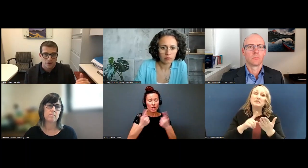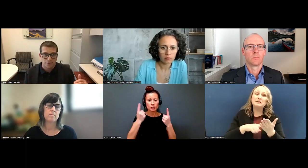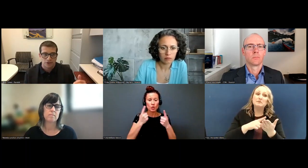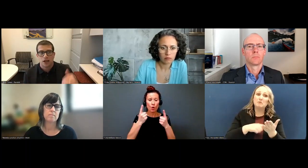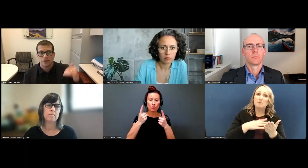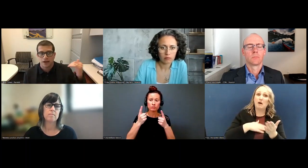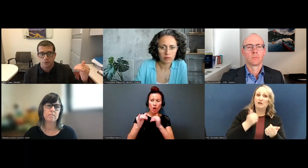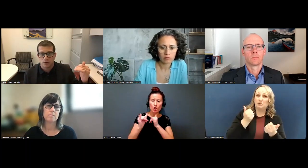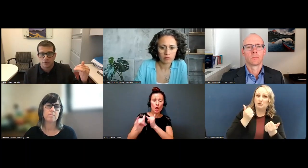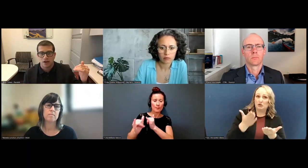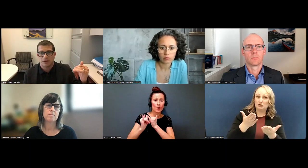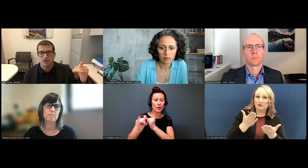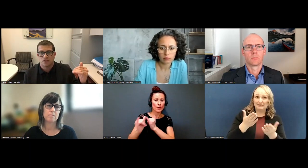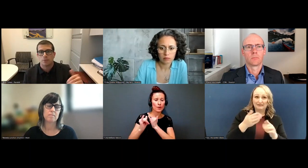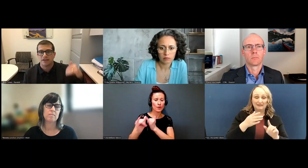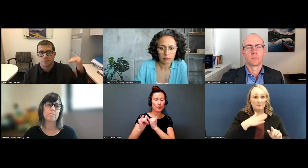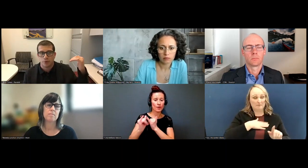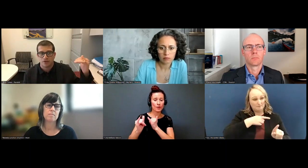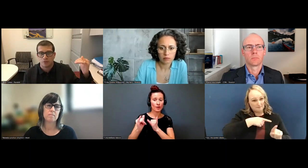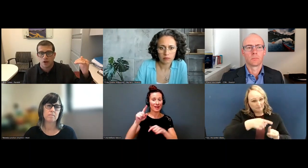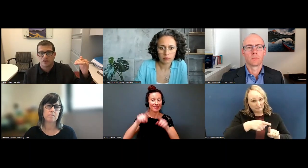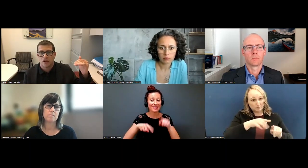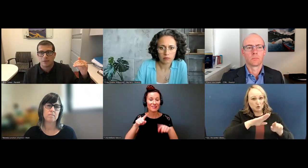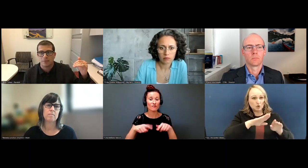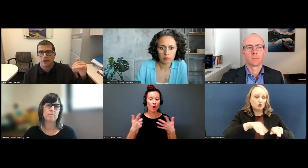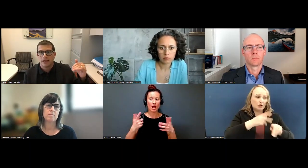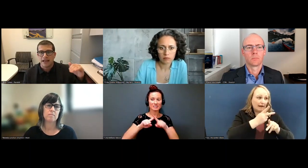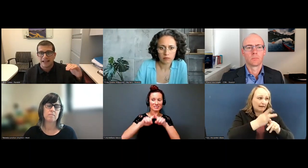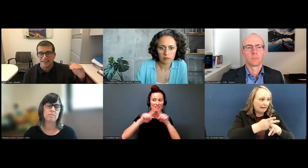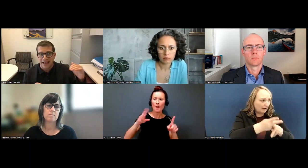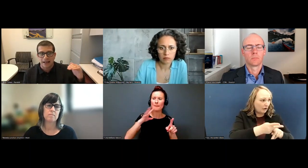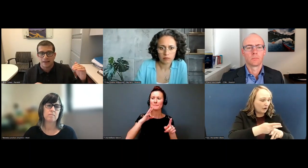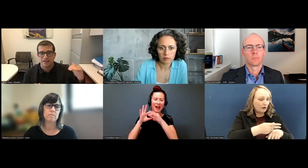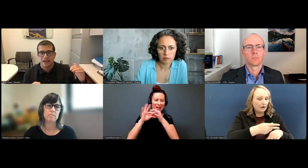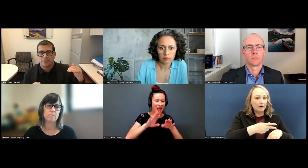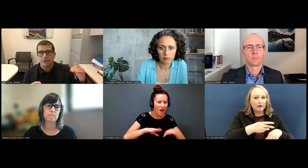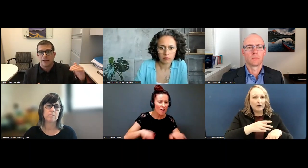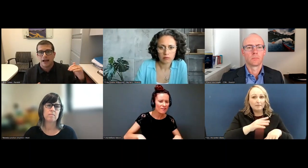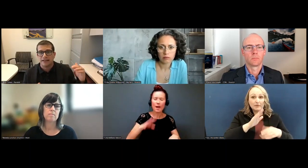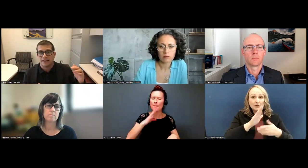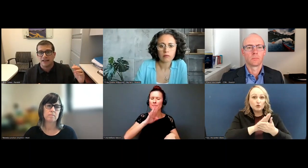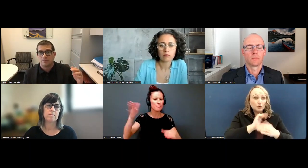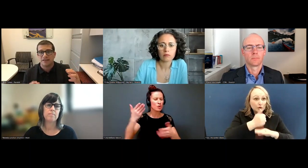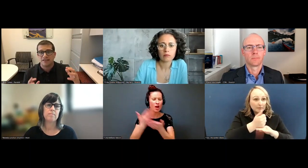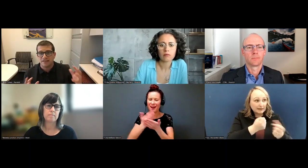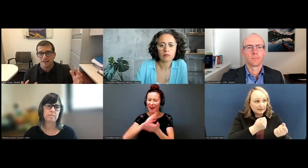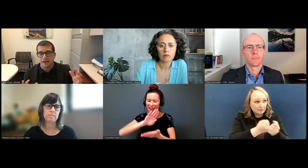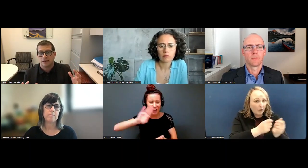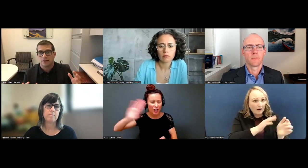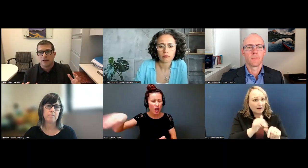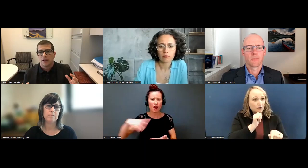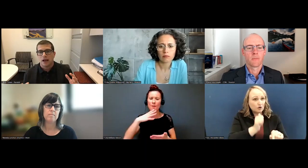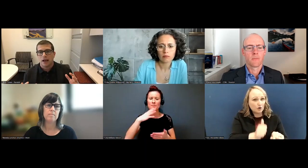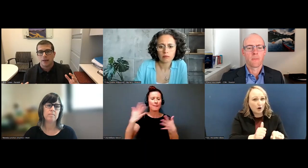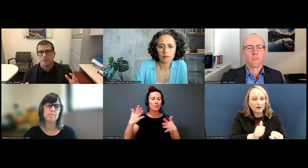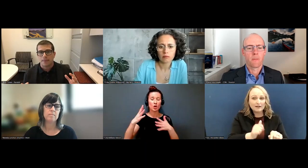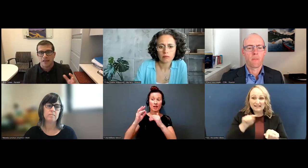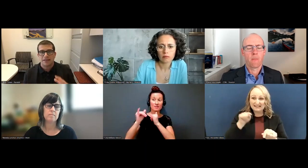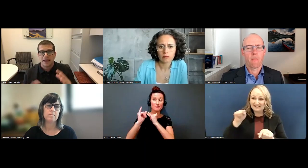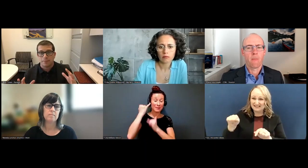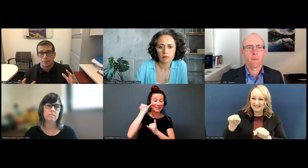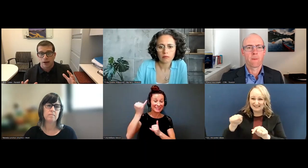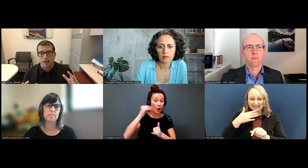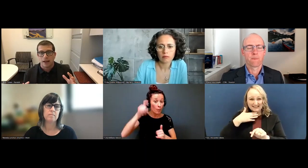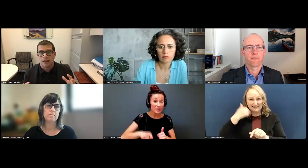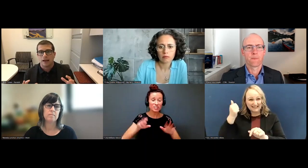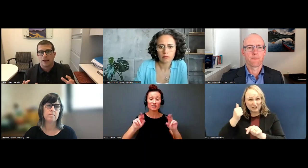thing. We're not talking about childcare. We're not talking about school-based supports. We're not talking about exactly the same ideas, but still I